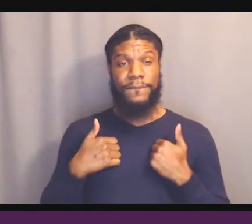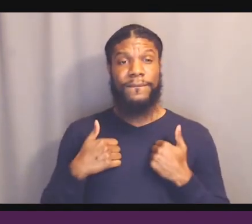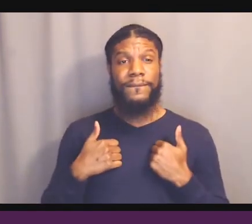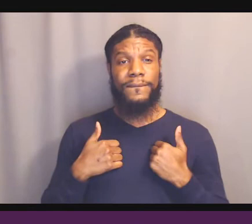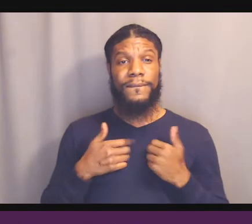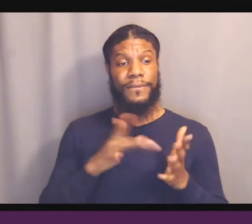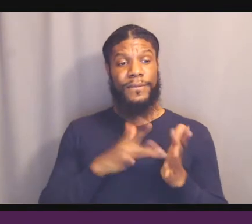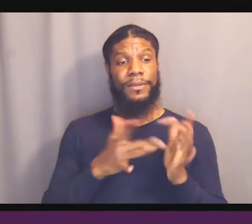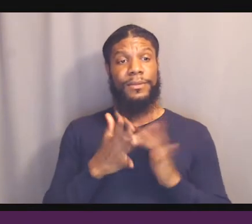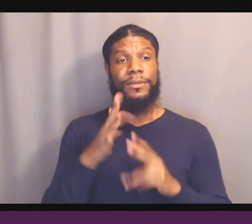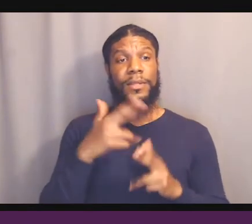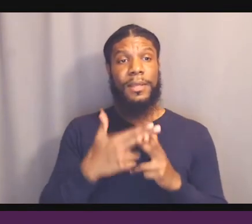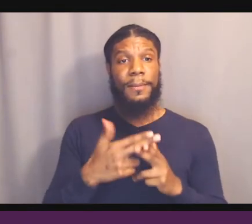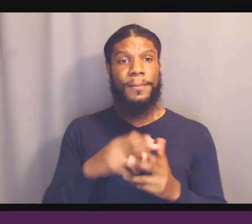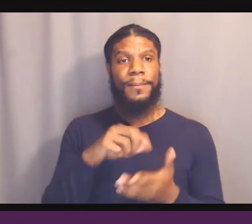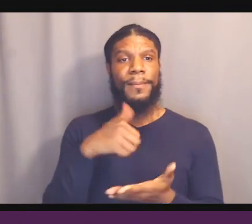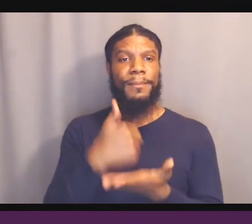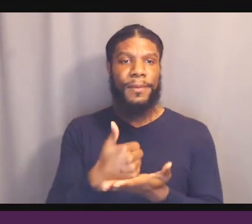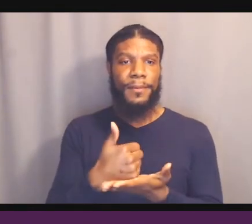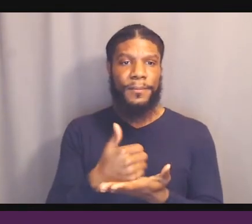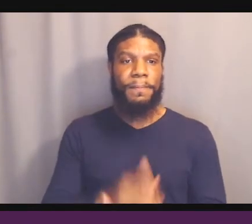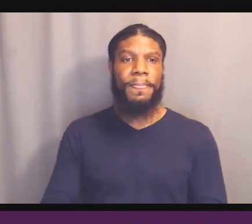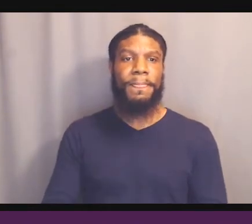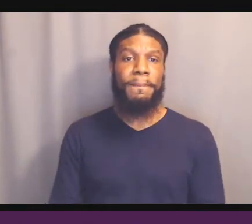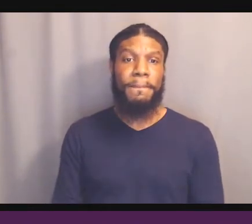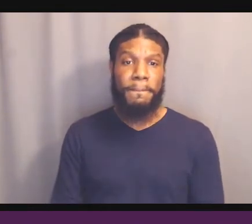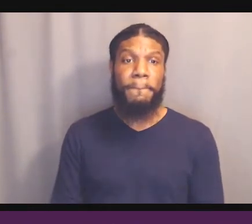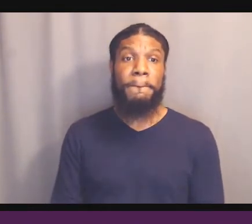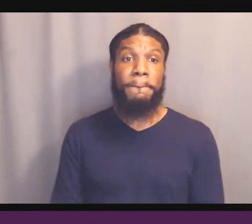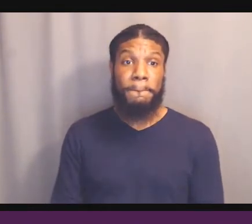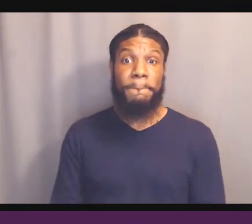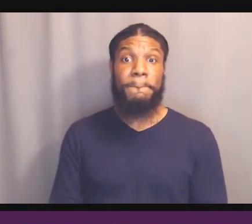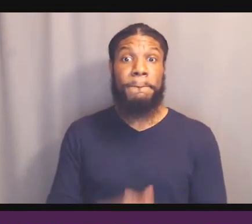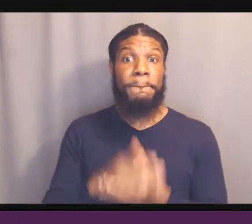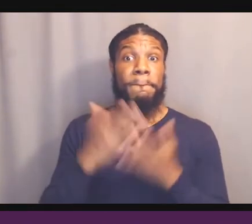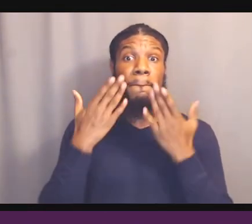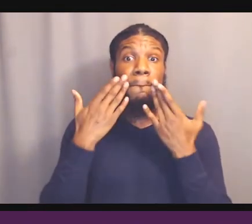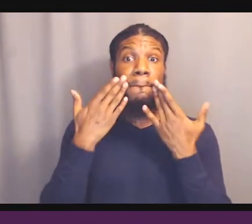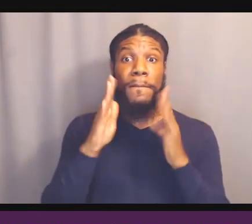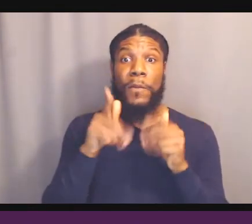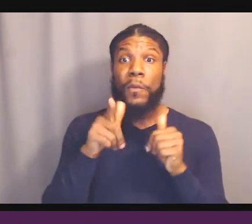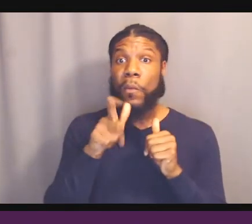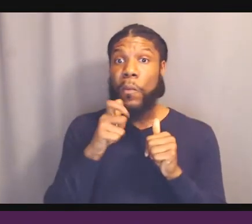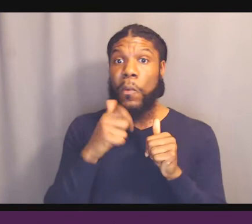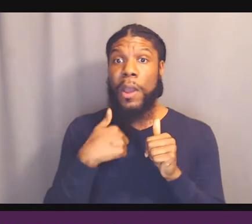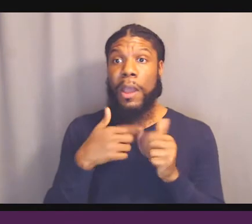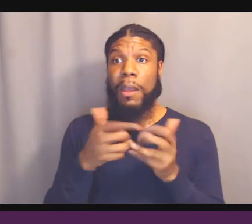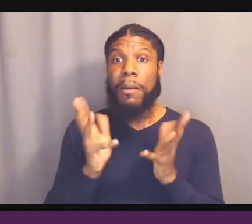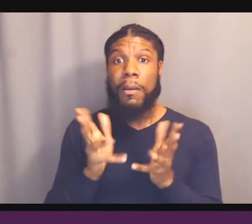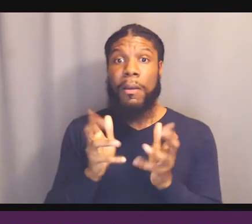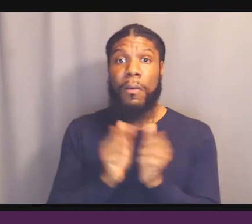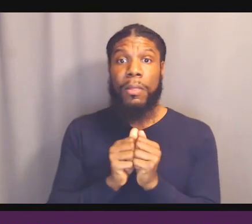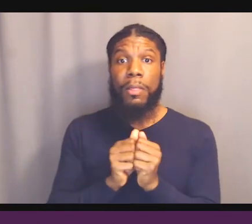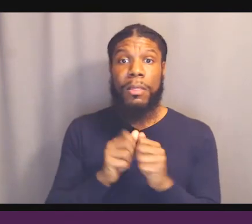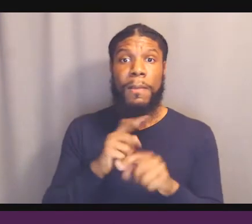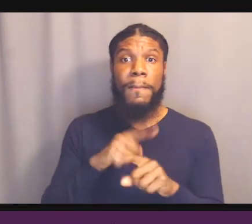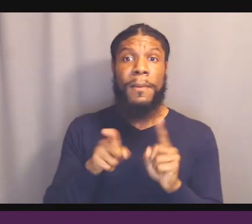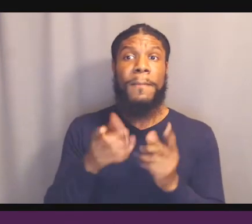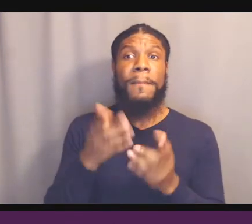name, amen. I don't know who I'm talking to, because maybe there's some bent over